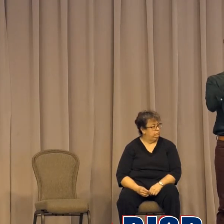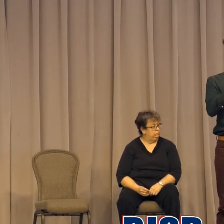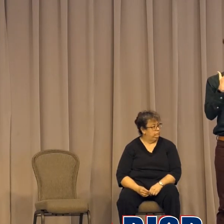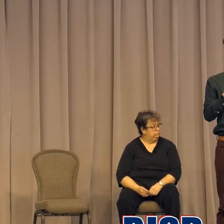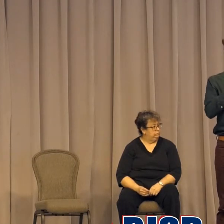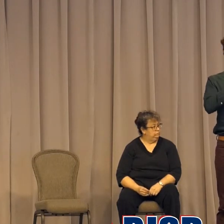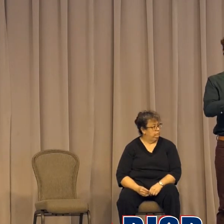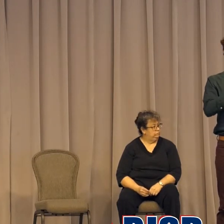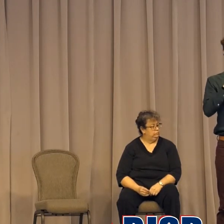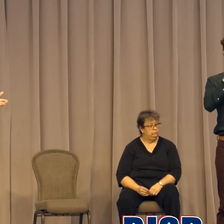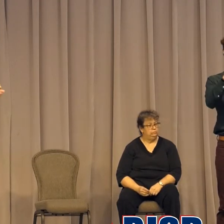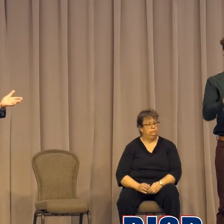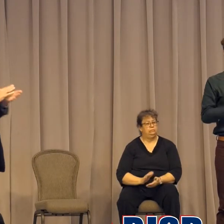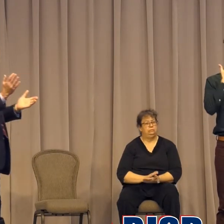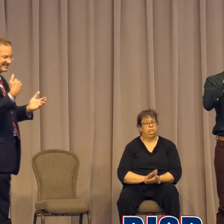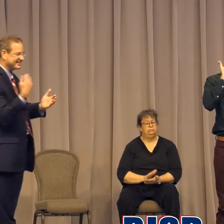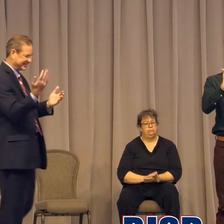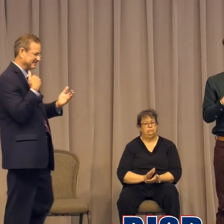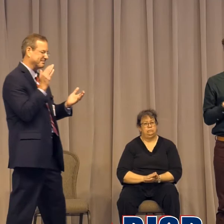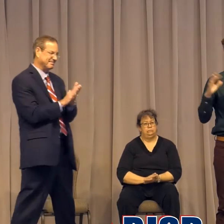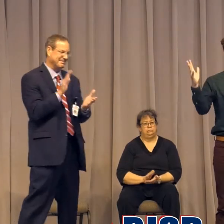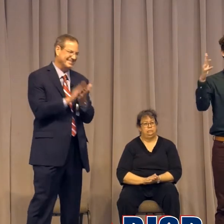leadership. Thank you.